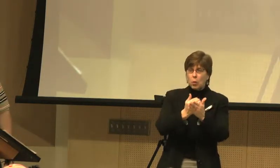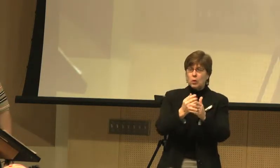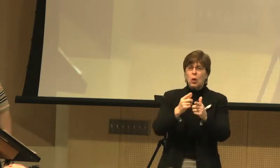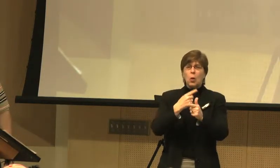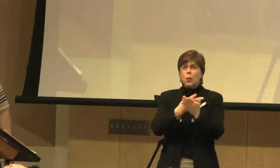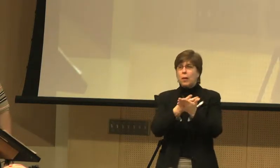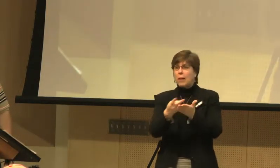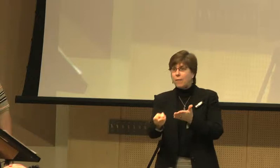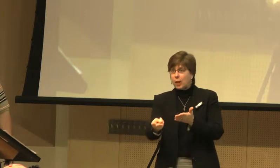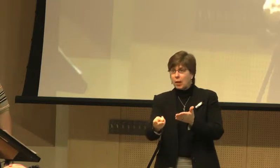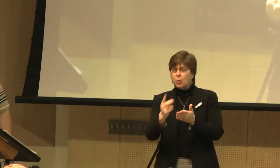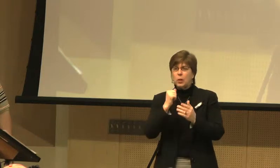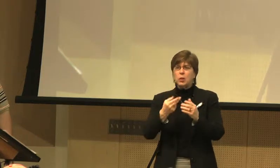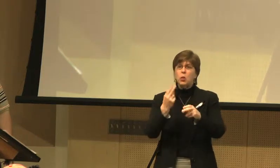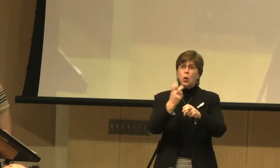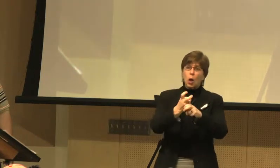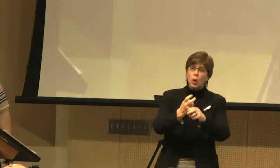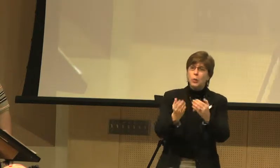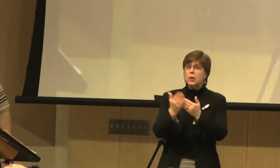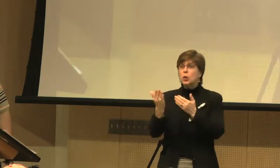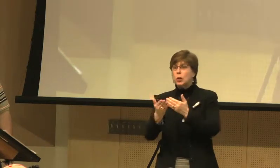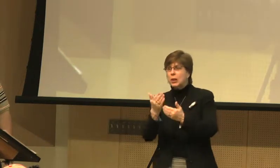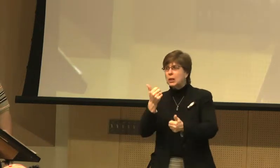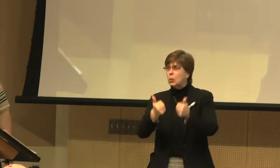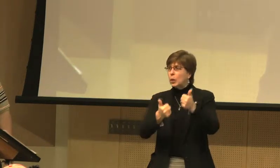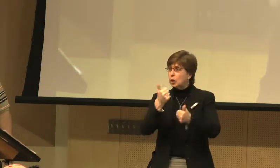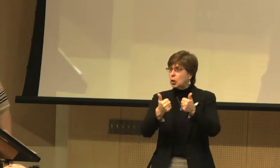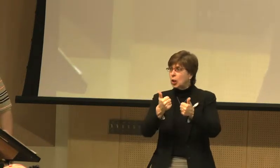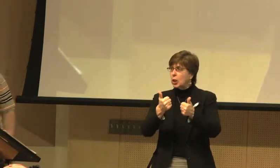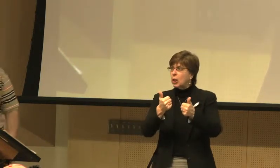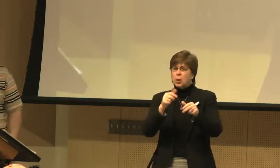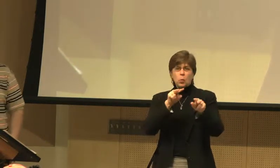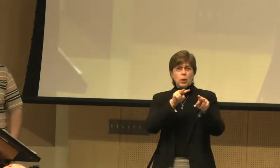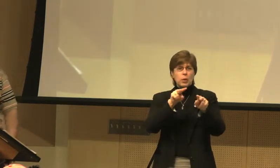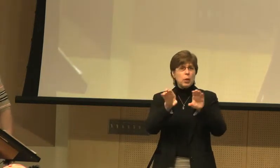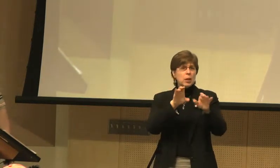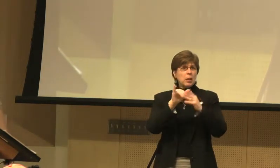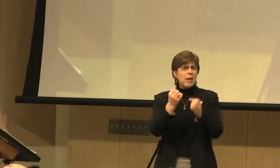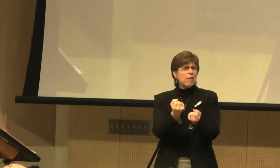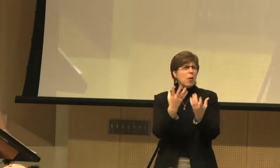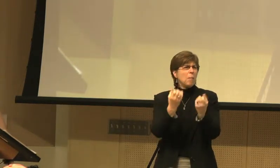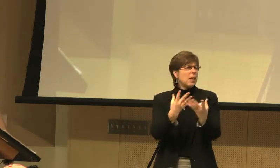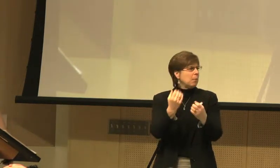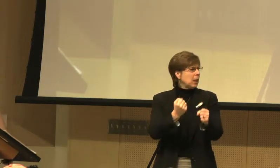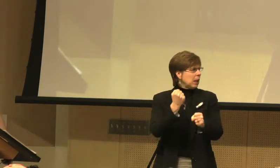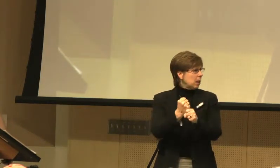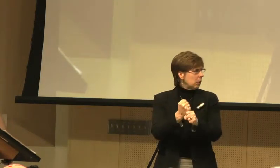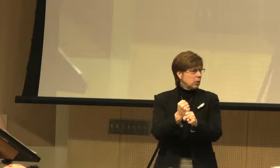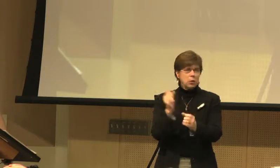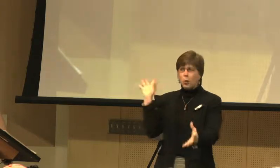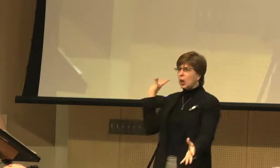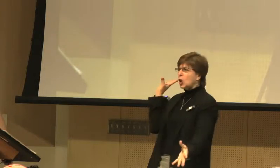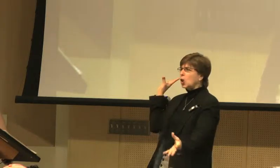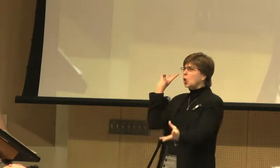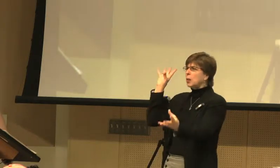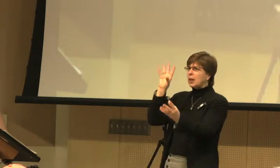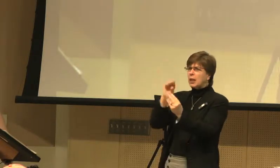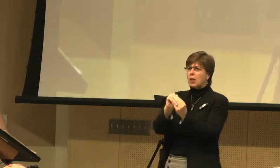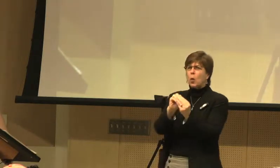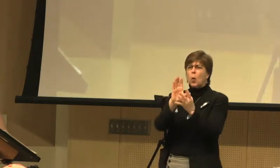course, whether it failed, whether it too hard, whether it too easy, which. So we did that for many, many years. So we accumulated a whole